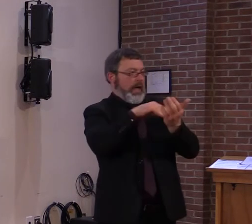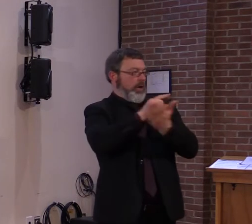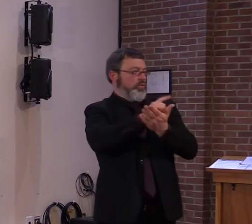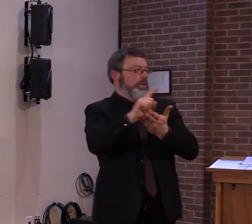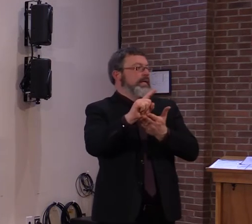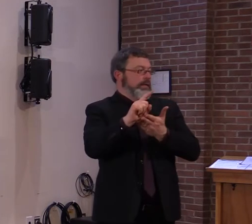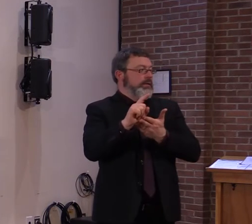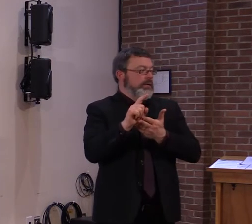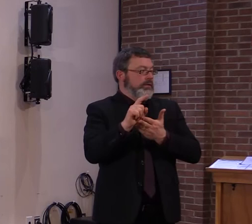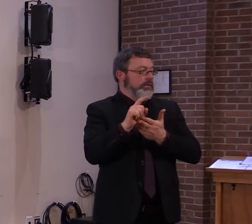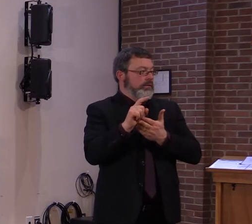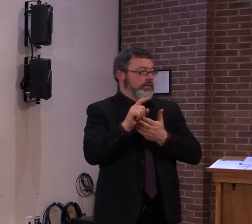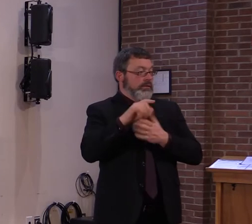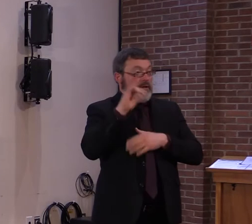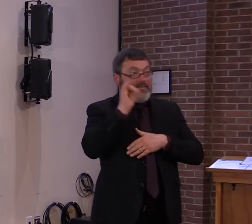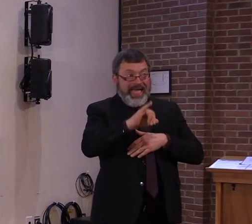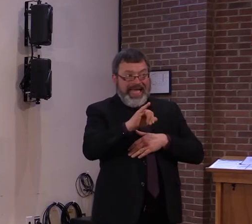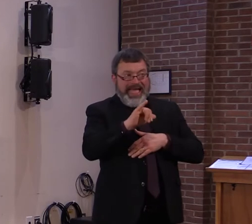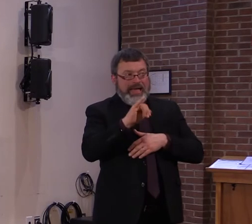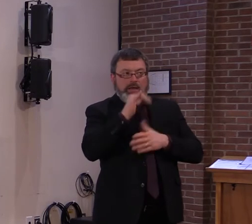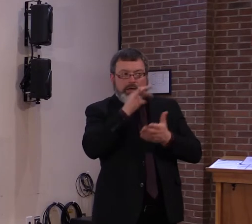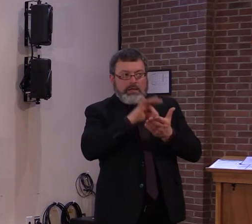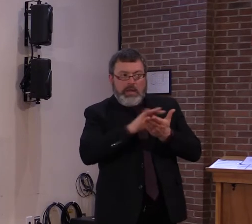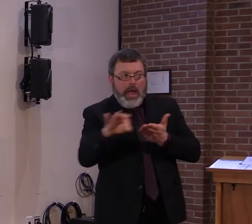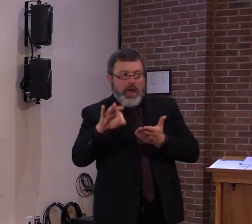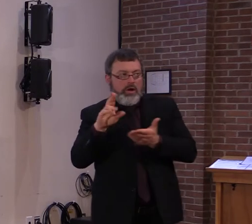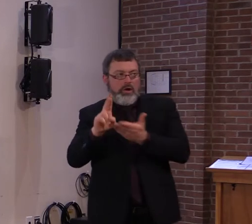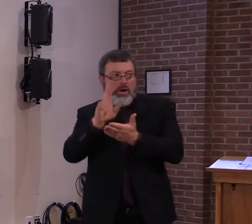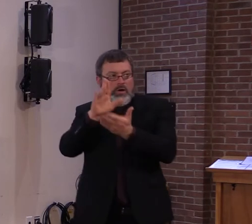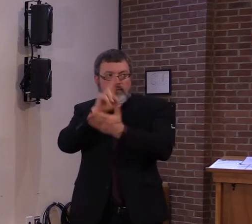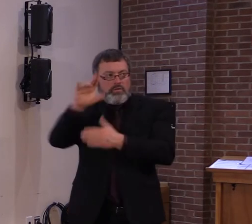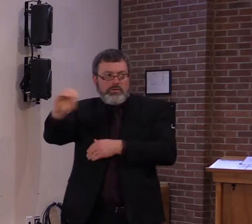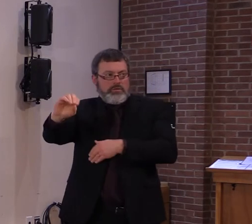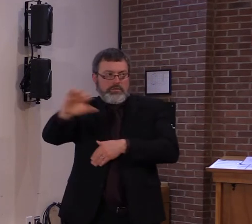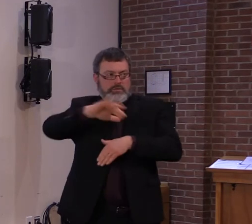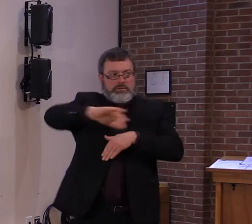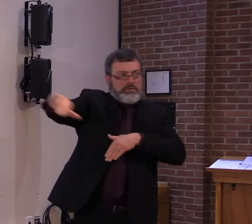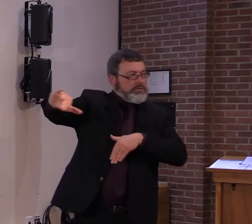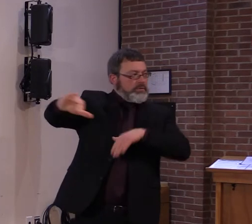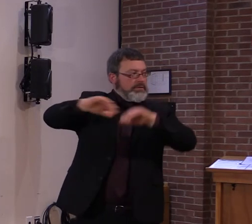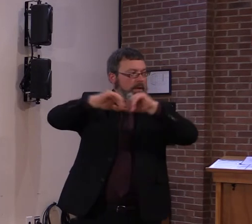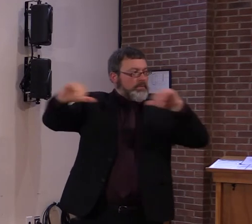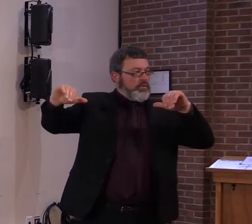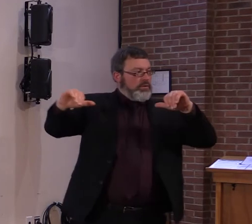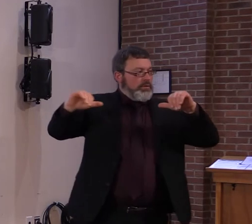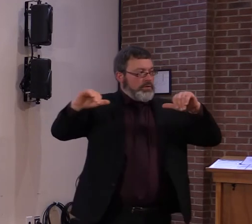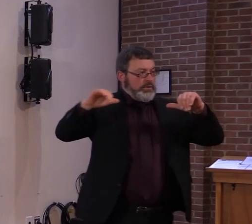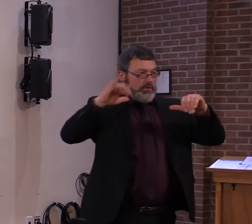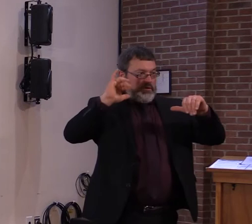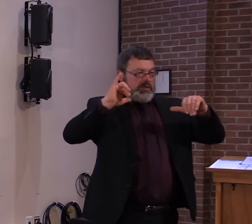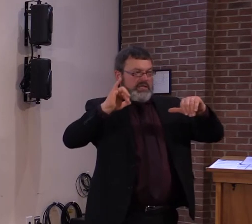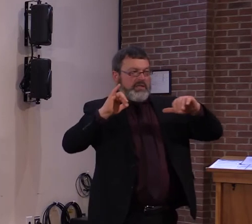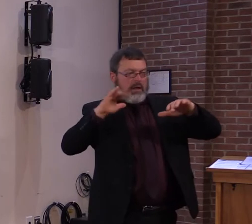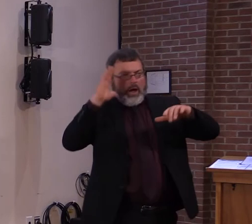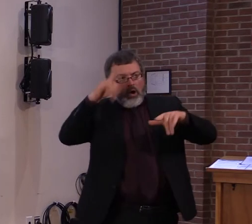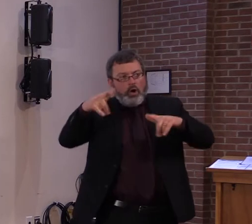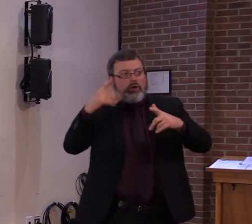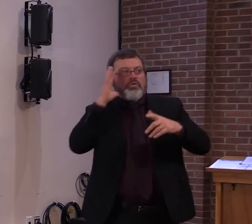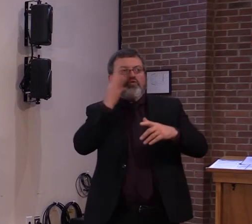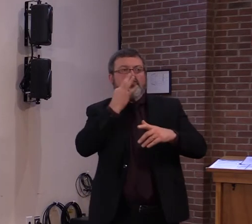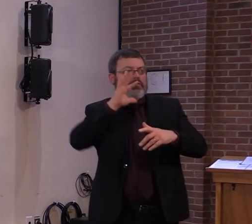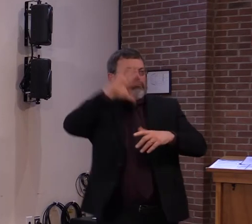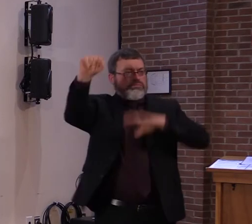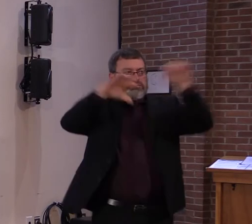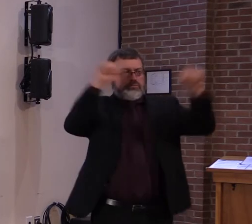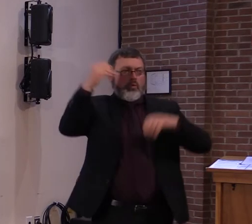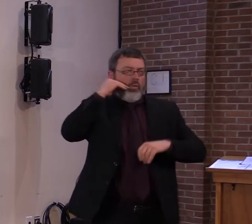ramping down as they send their students home. The second area is contact tracing, and we are bringing on staff in